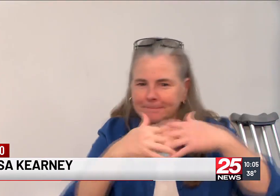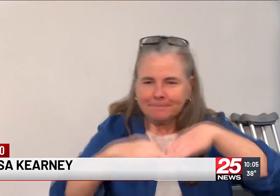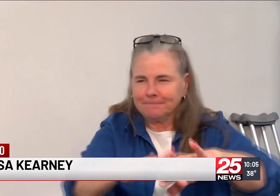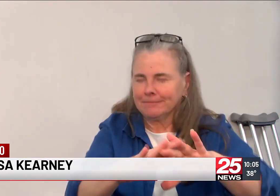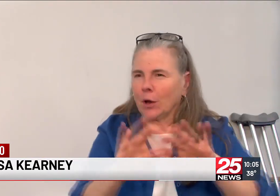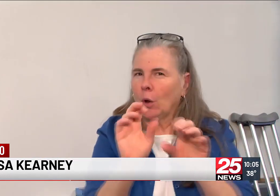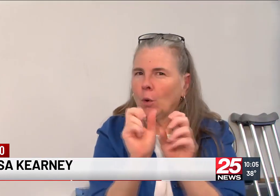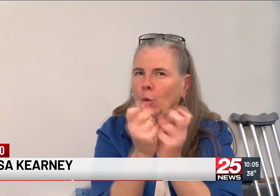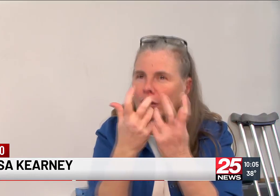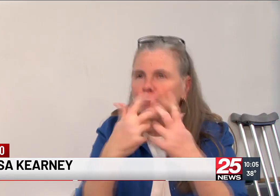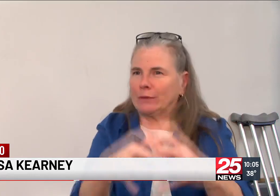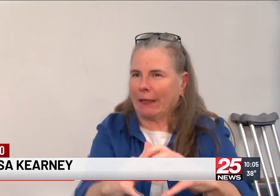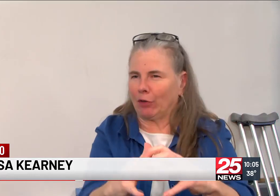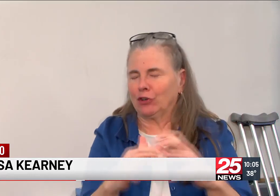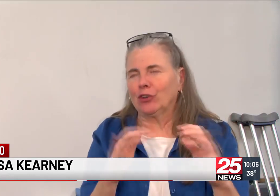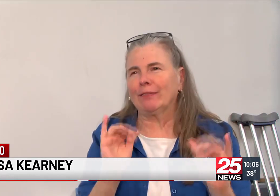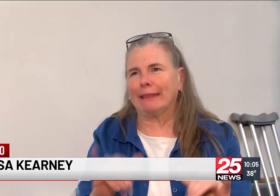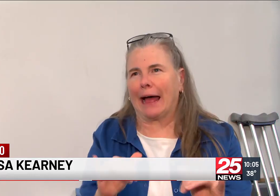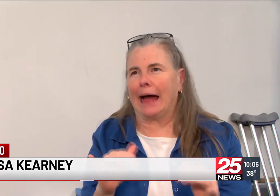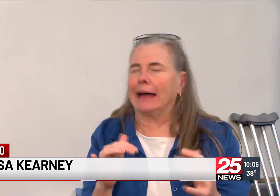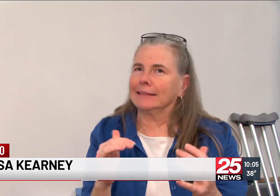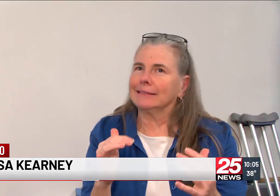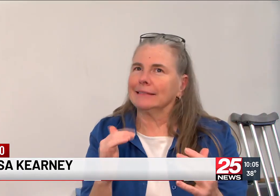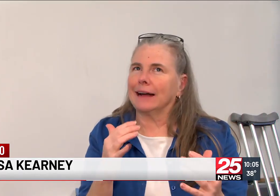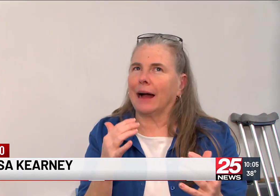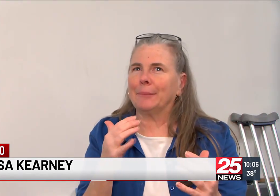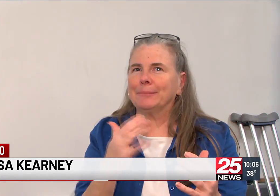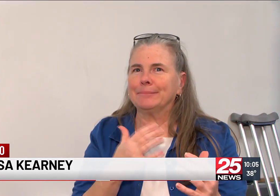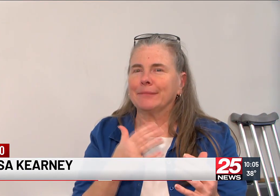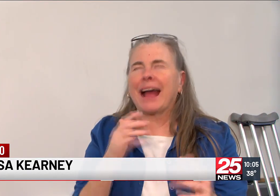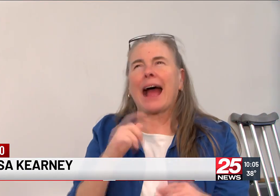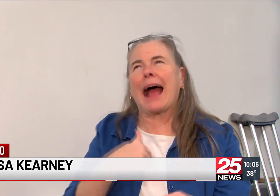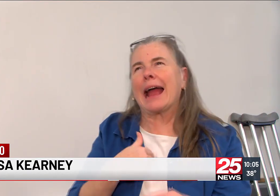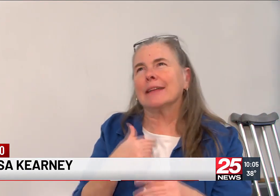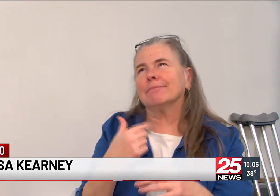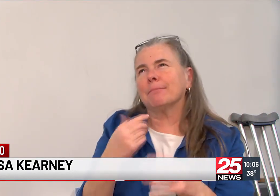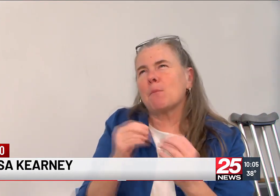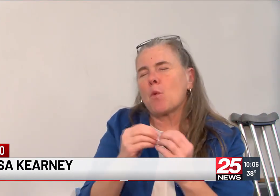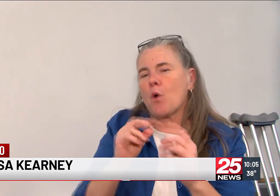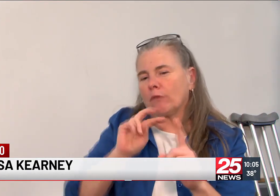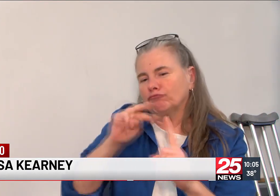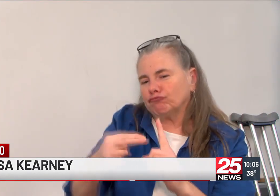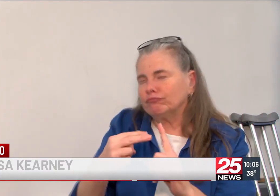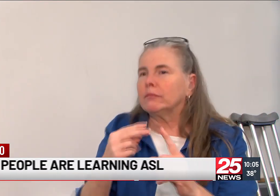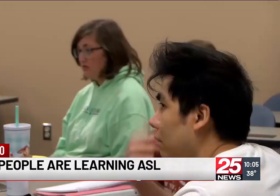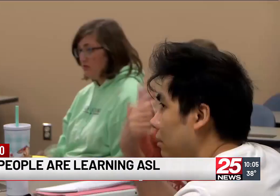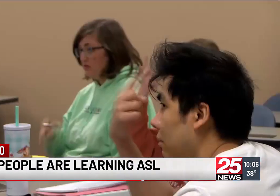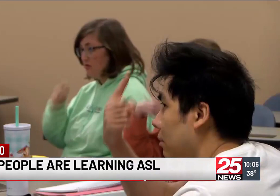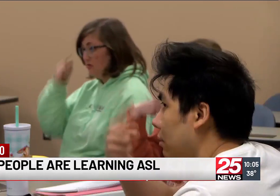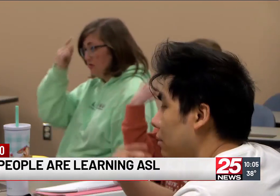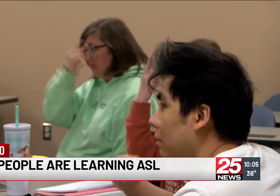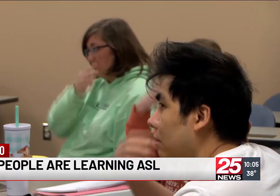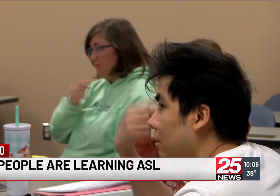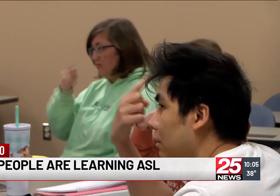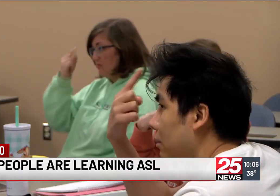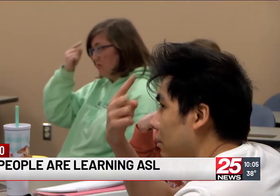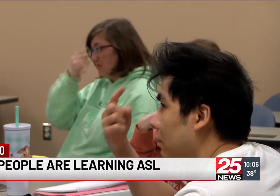each other's cultures and where we can really work together and where we come together and find our similarities and our common ground. Kearney says more people are taking